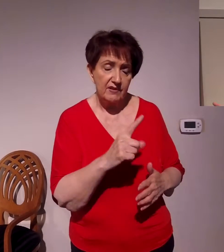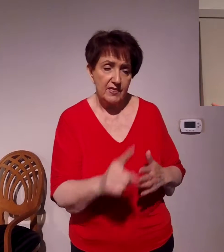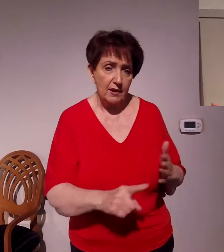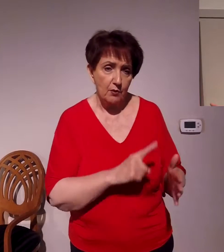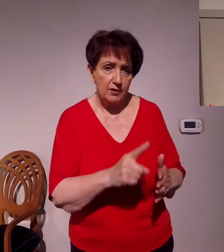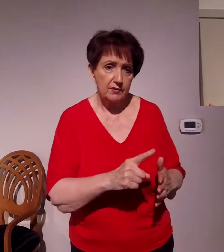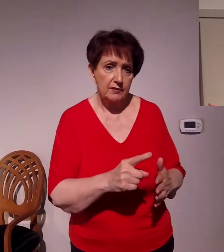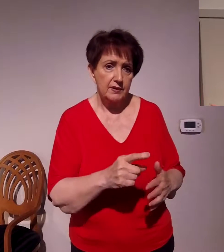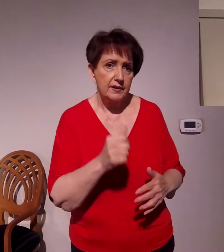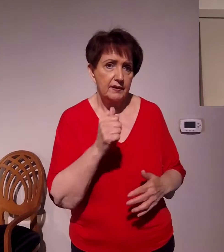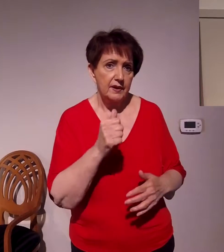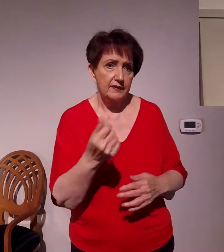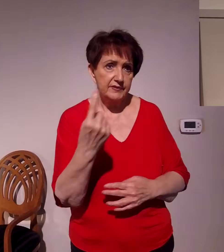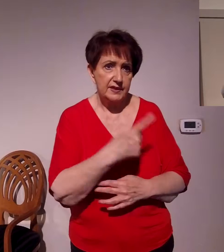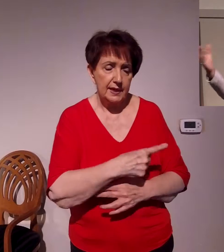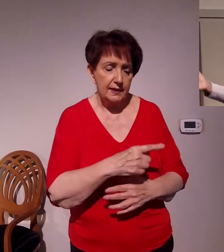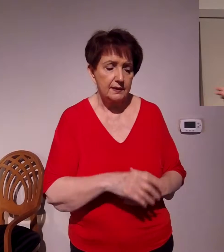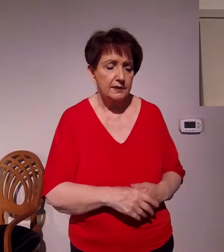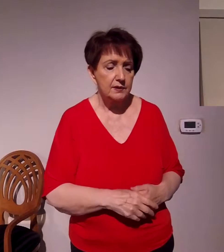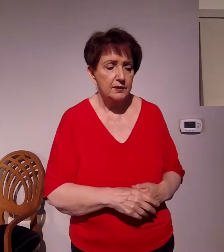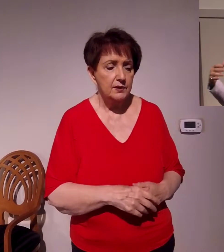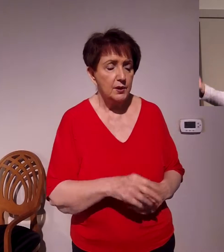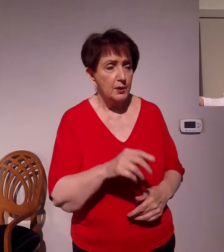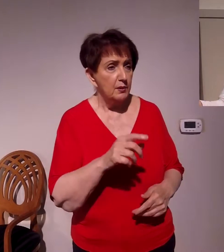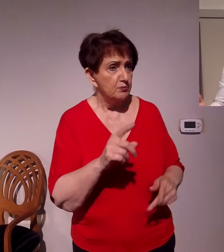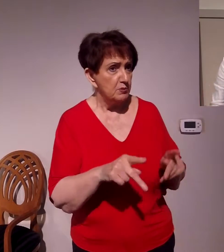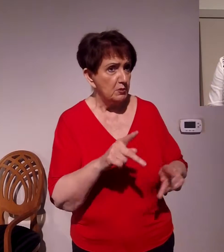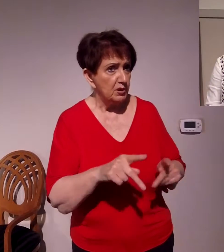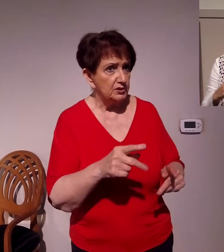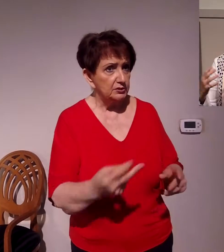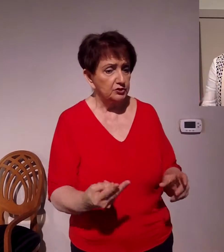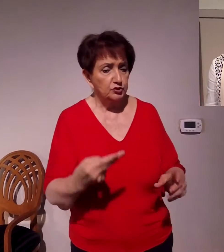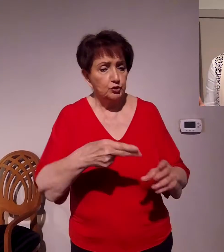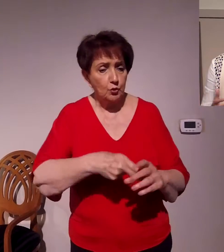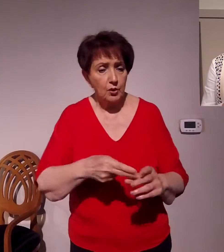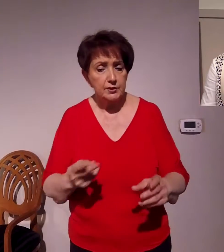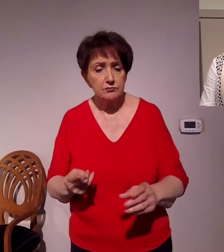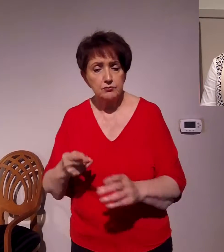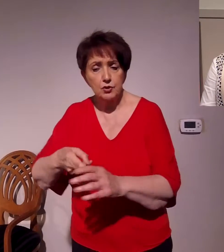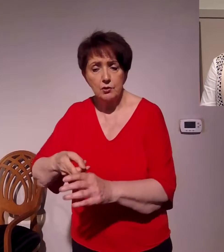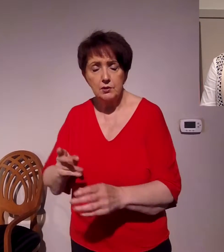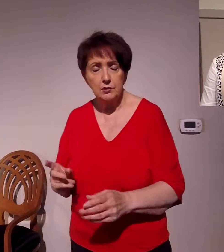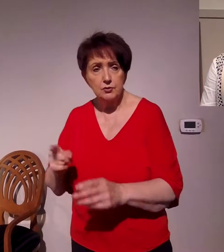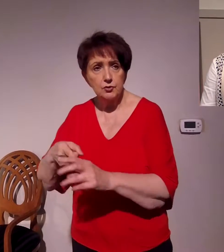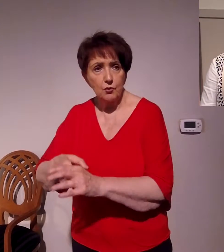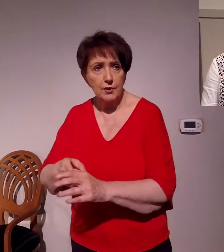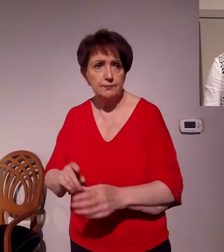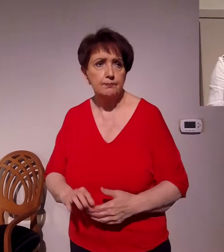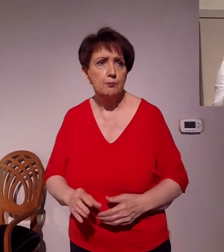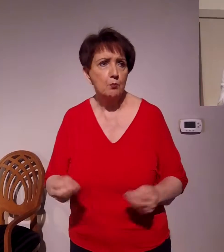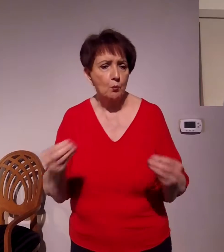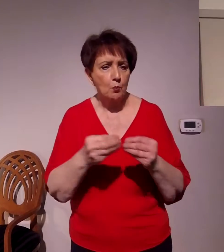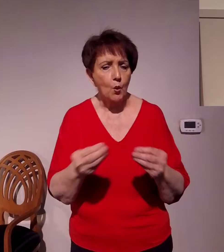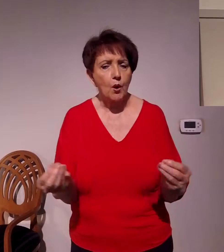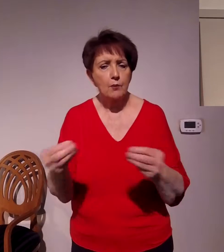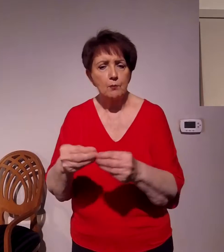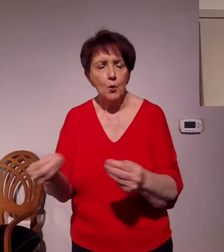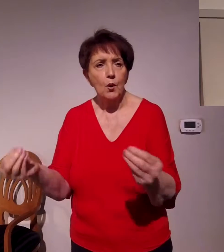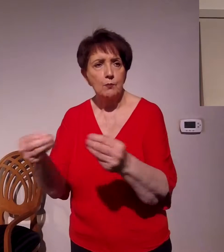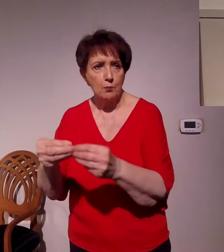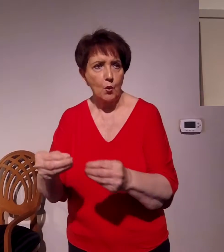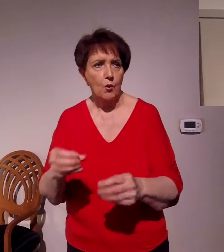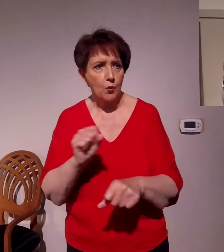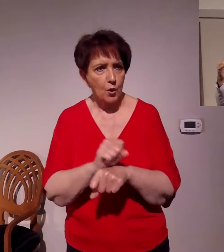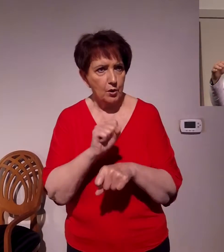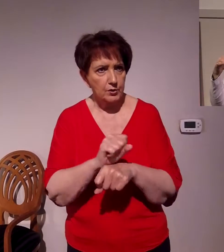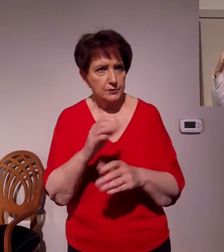day. Okay? People kept joining in as laborers in this vineyard. It's at the end of